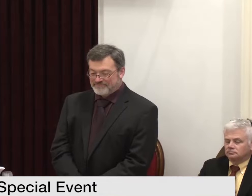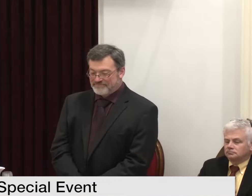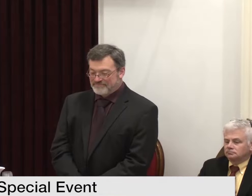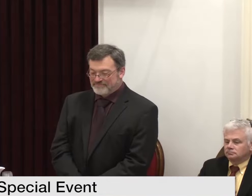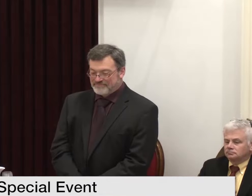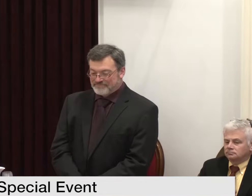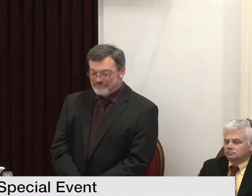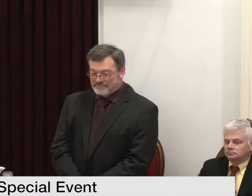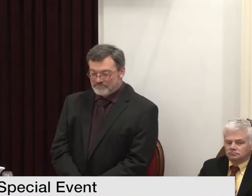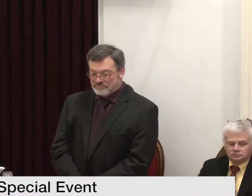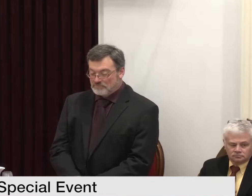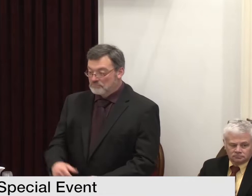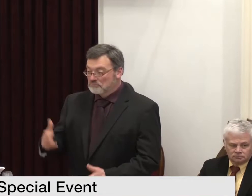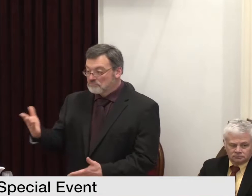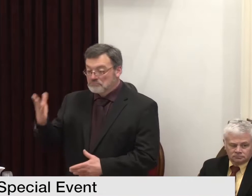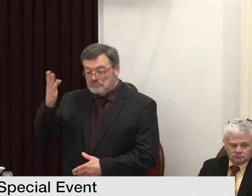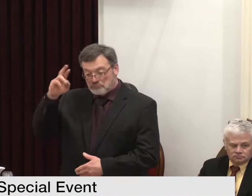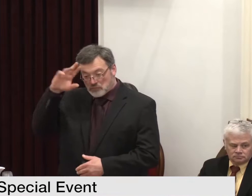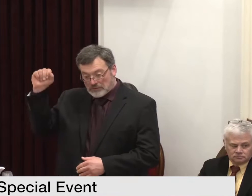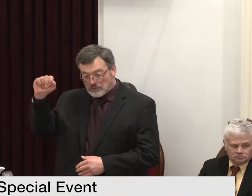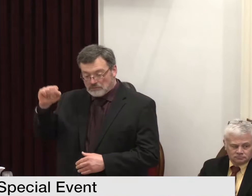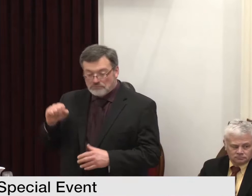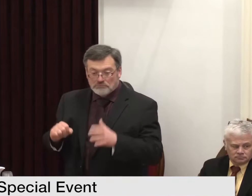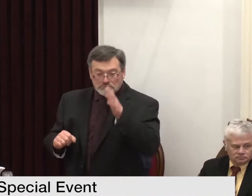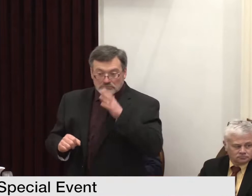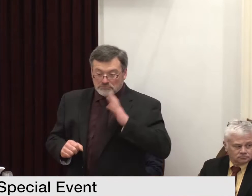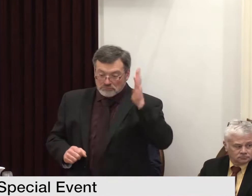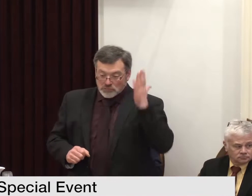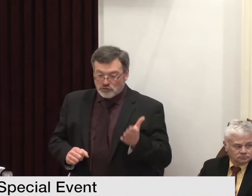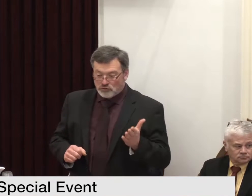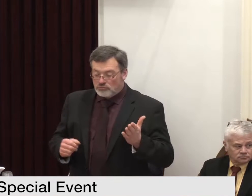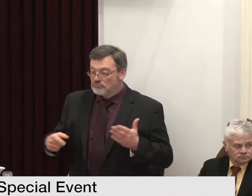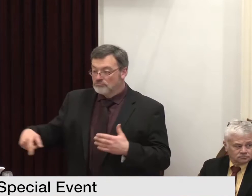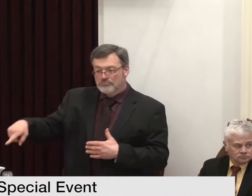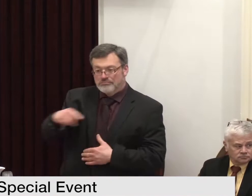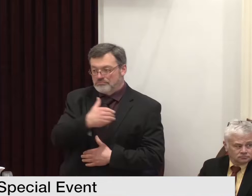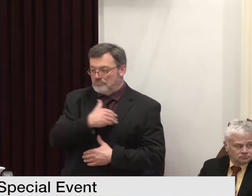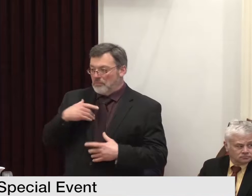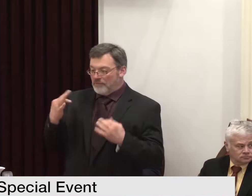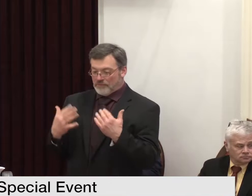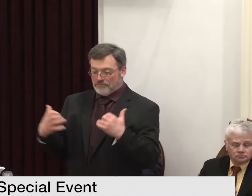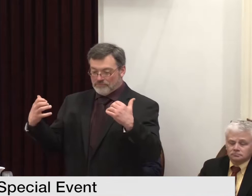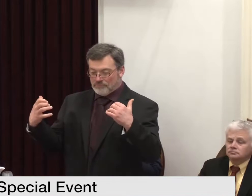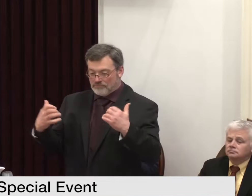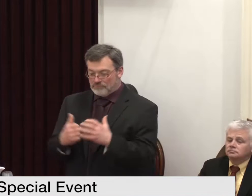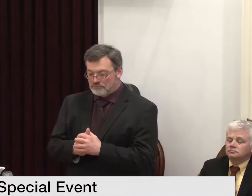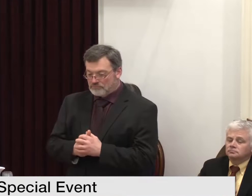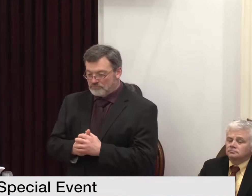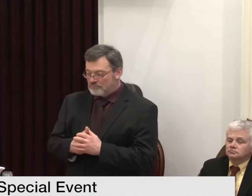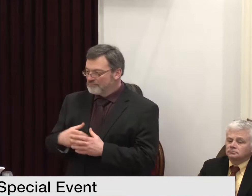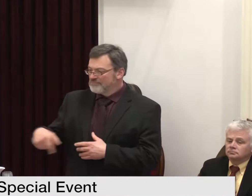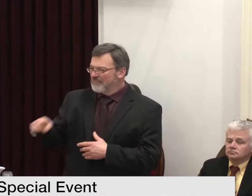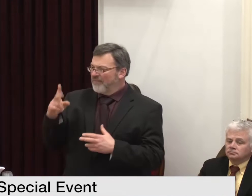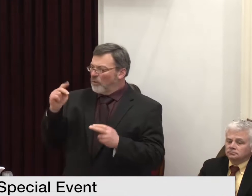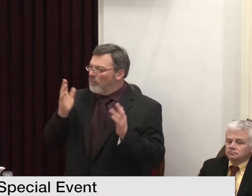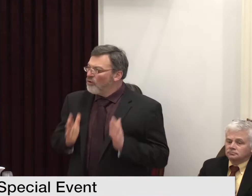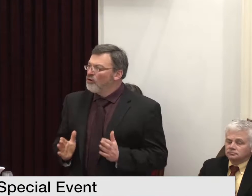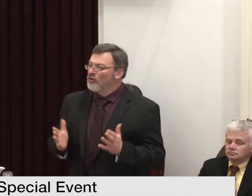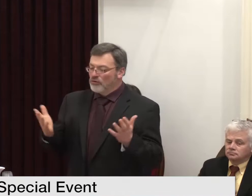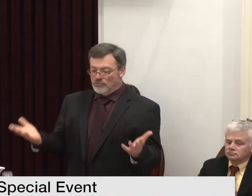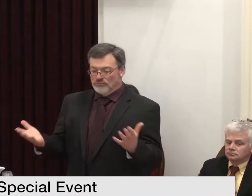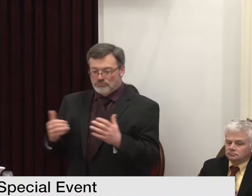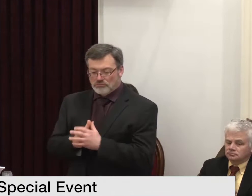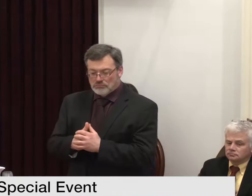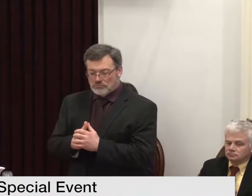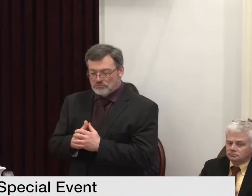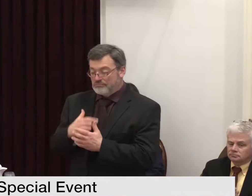Mr. President, Madam Speaker, members of the General Assembly, and fellow Vermonters. Earlier this